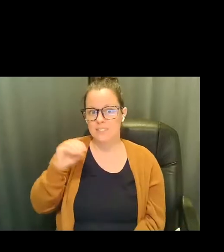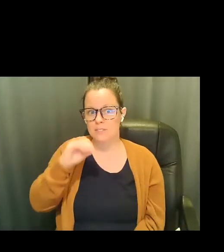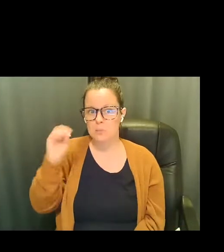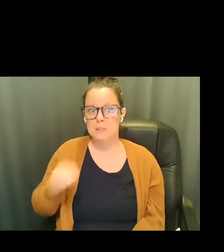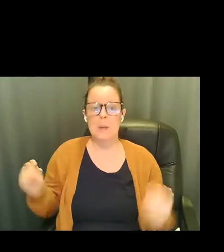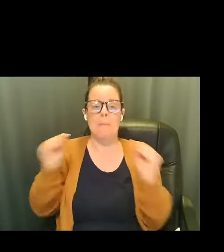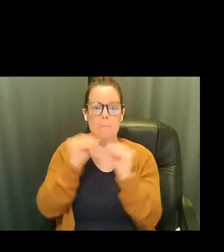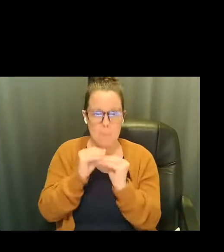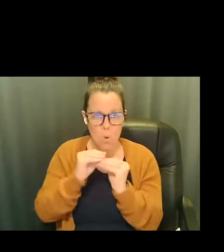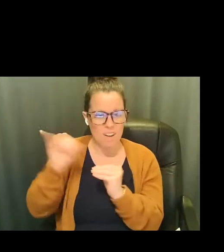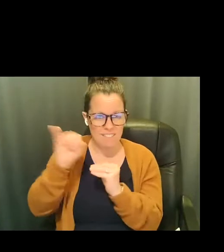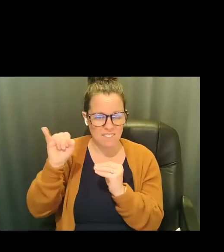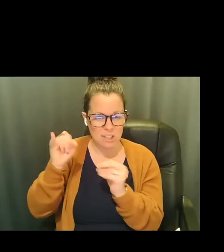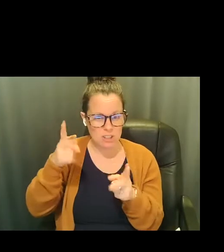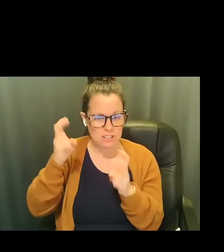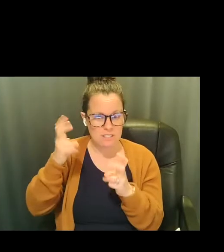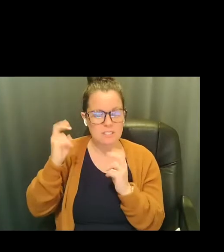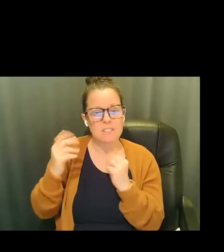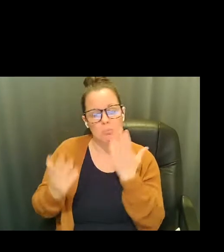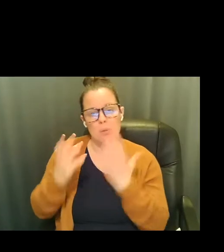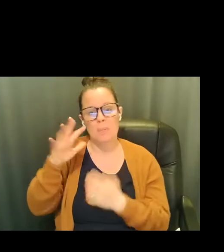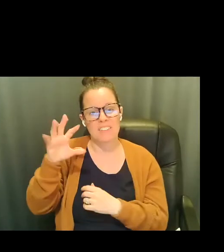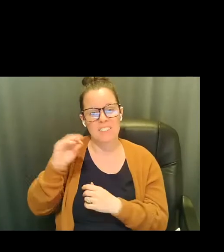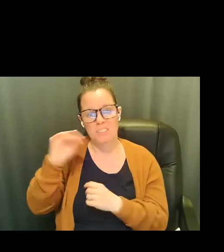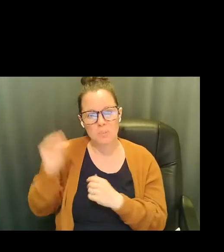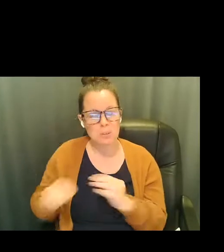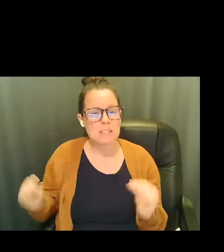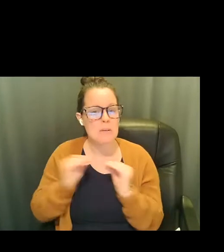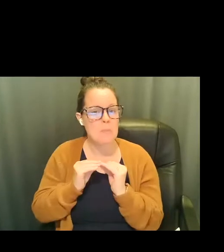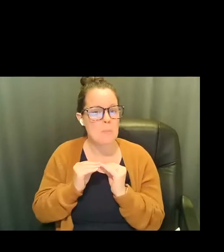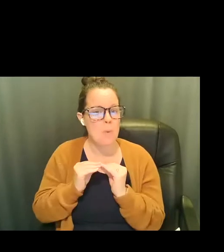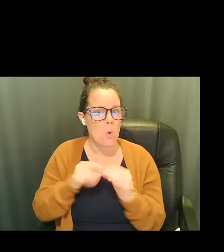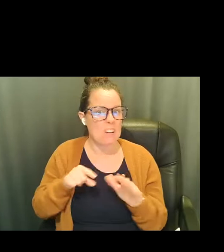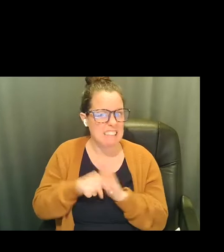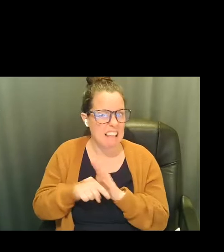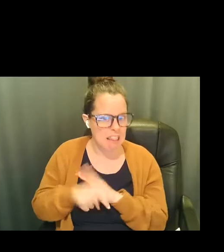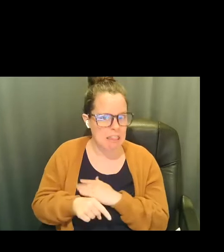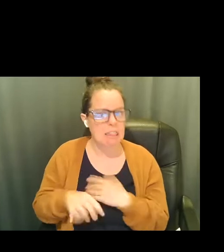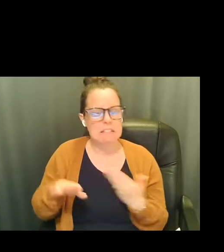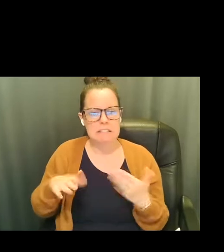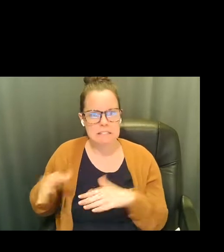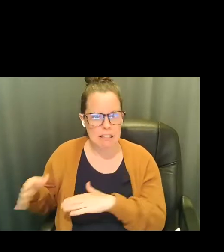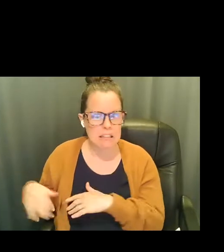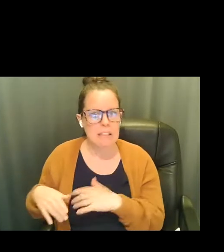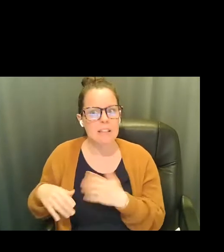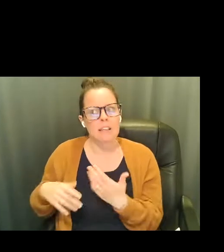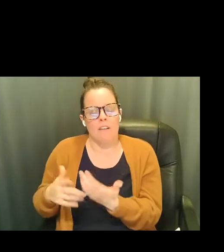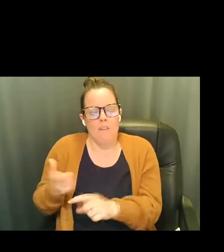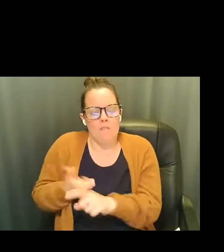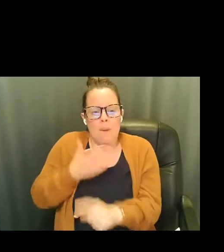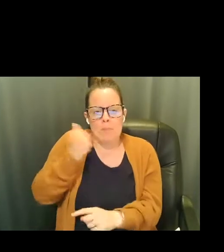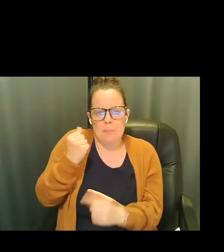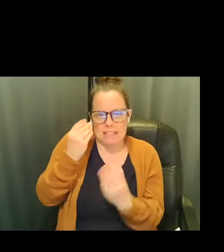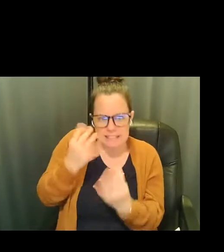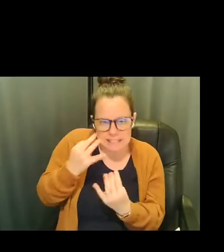infectious and probably 50% more lethal based on the best data that I can pull so far.